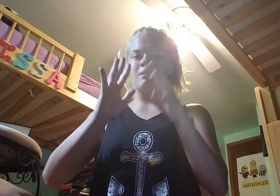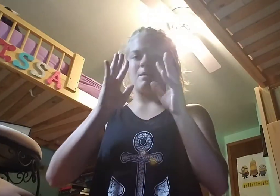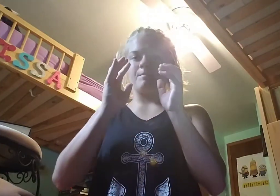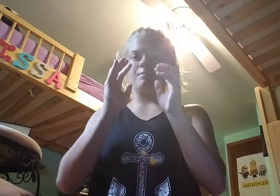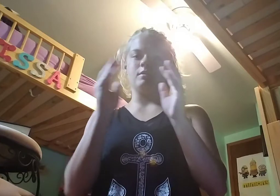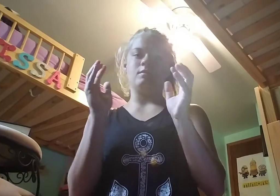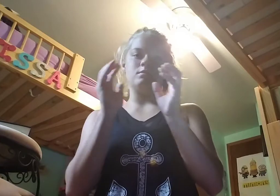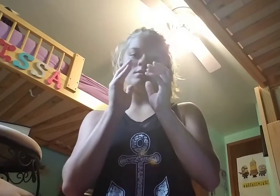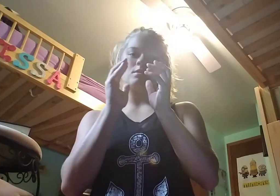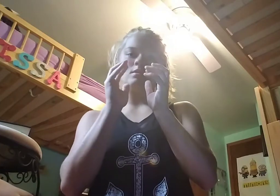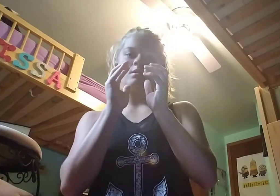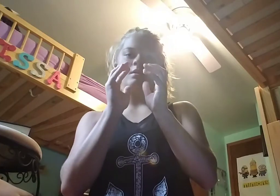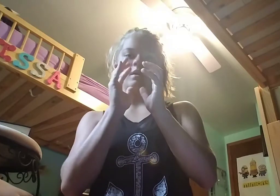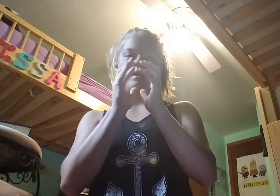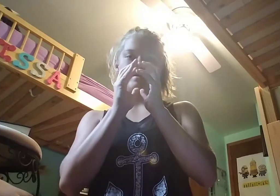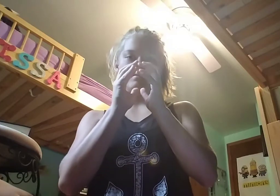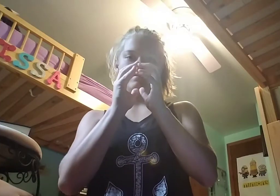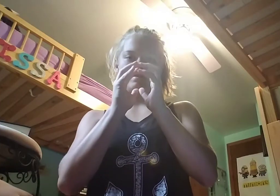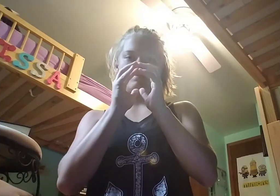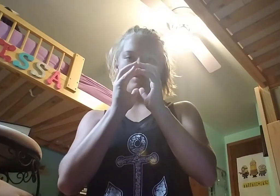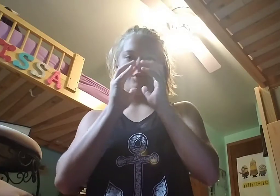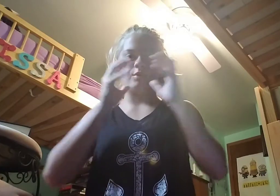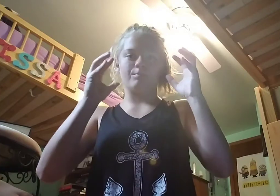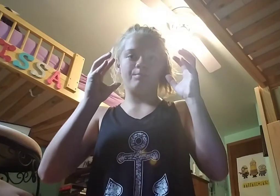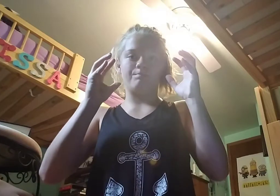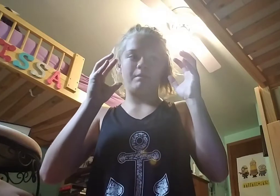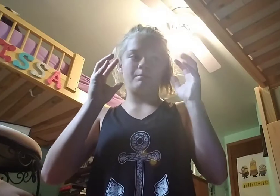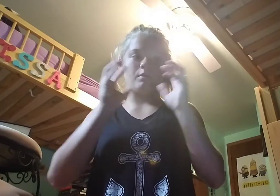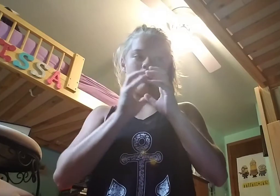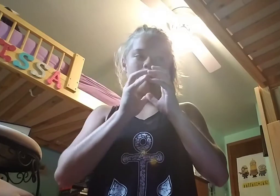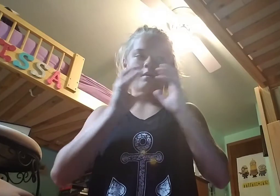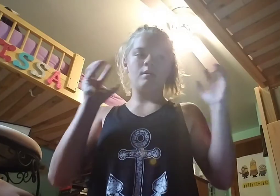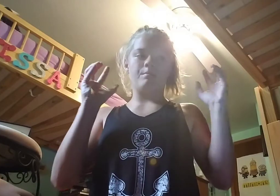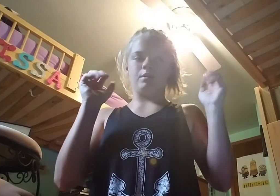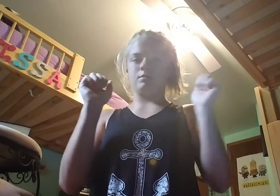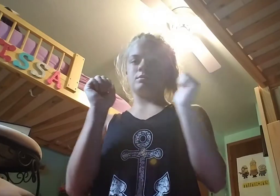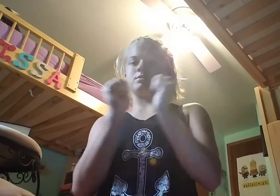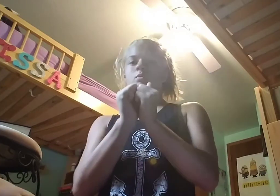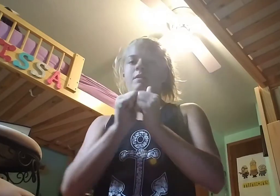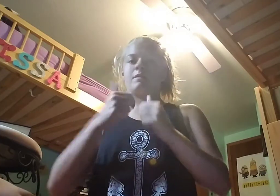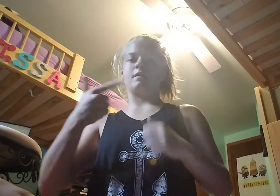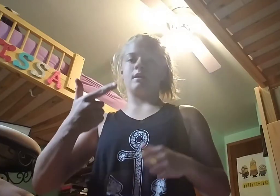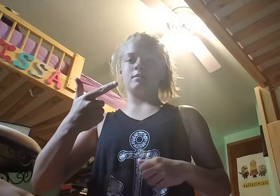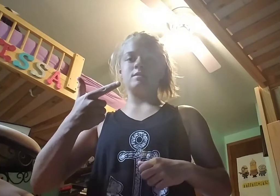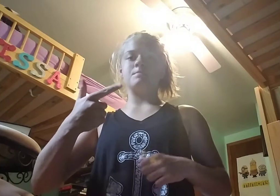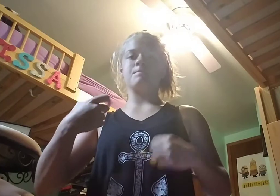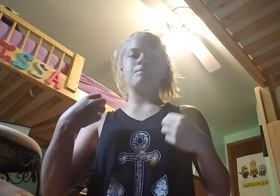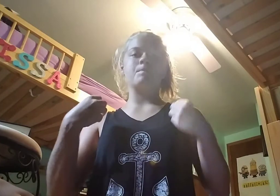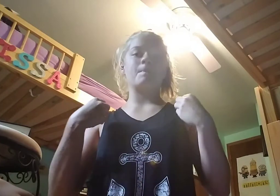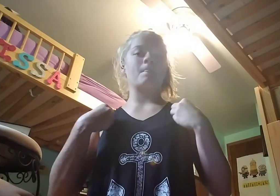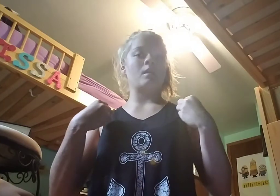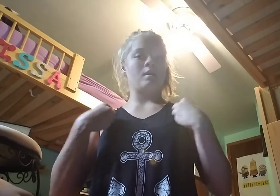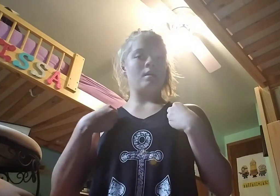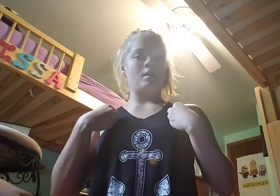Popping balloons, kind of like you're like the balloon and you're being blown up. Balloons with guns.